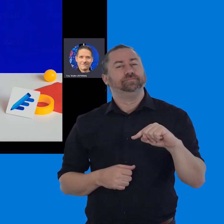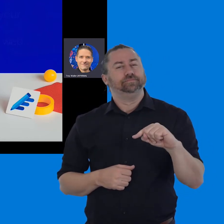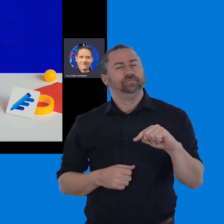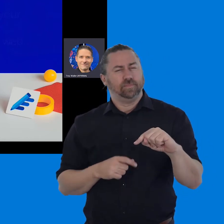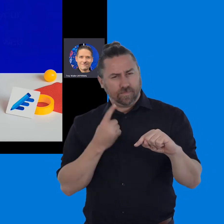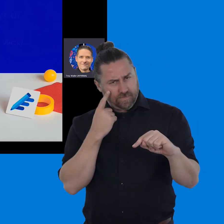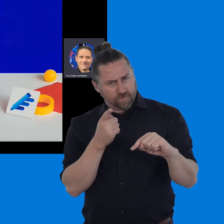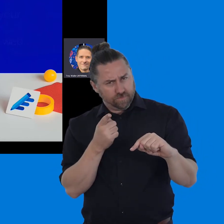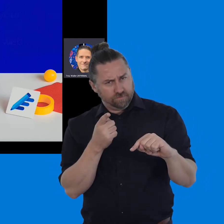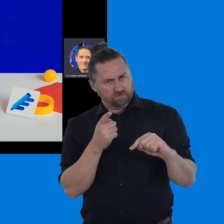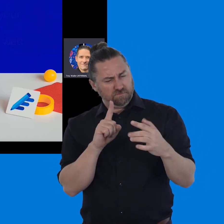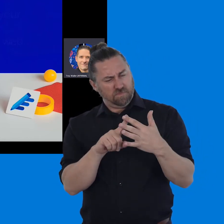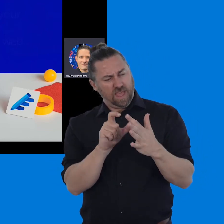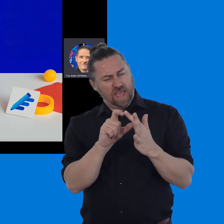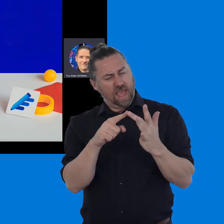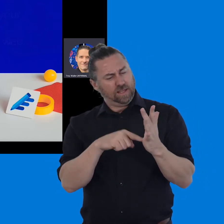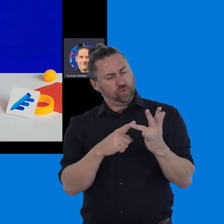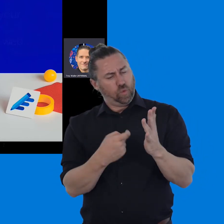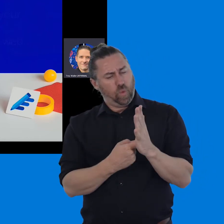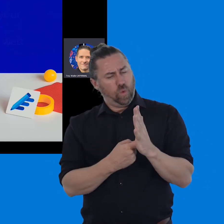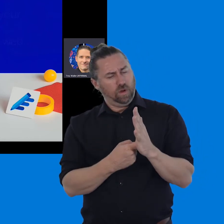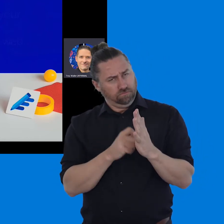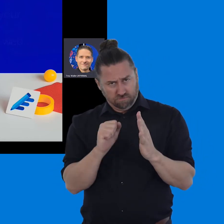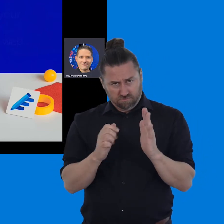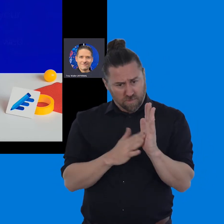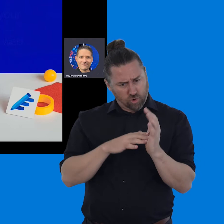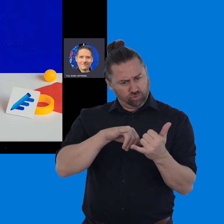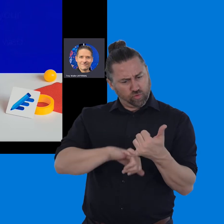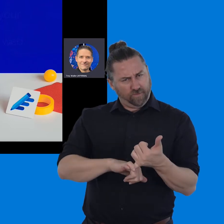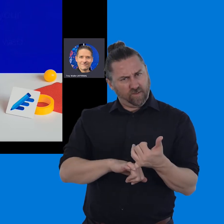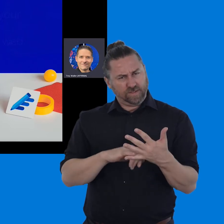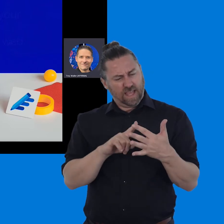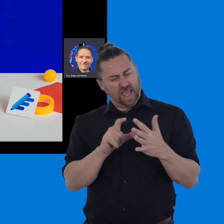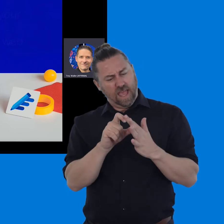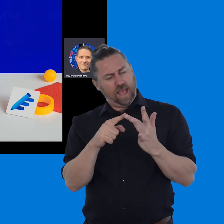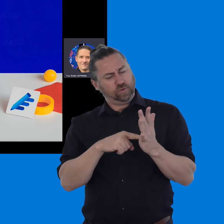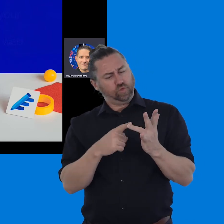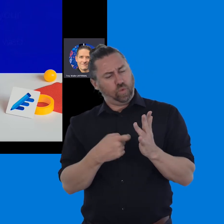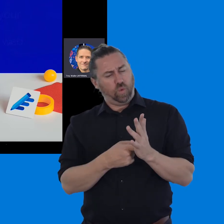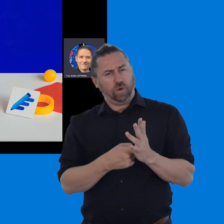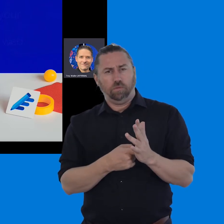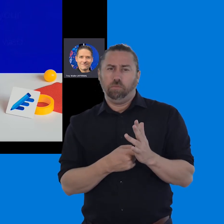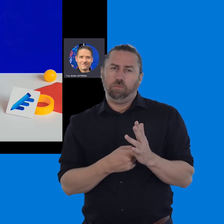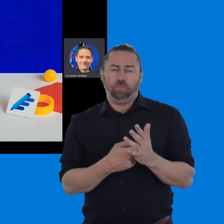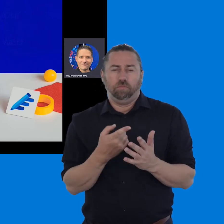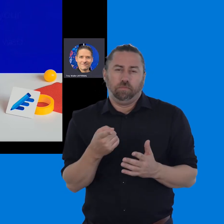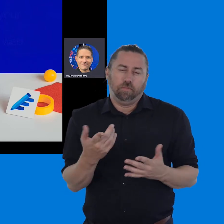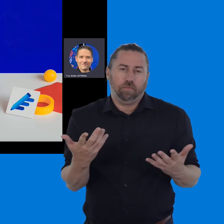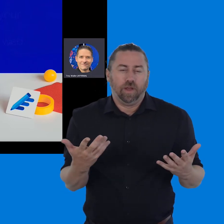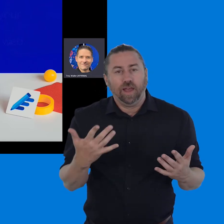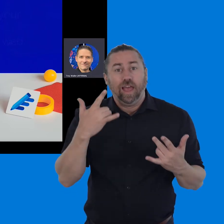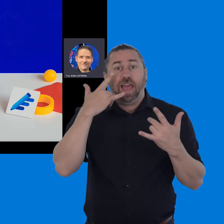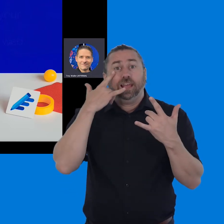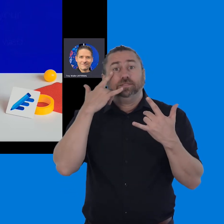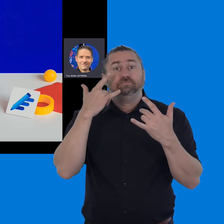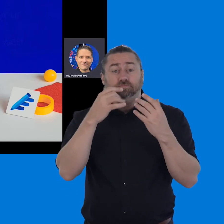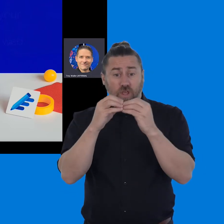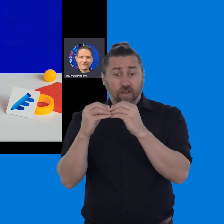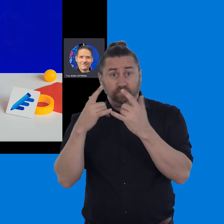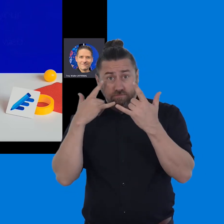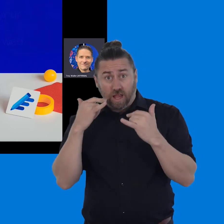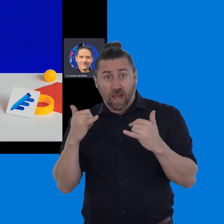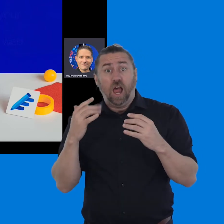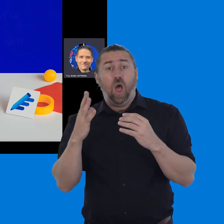about is what's called Microsoft Editor. And Microsoft Editor is basically spell check on